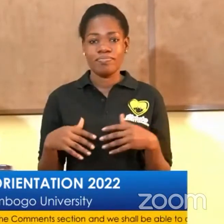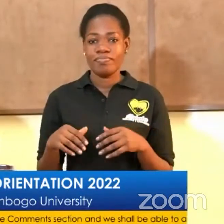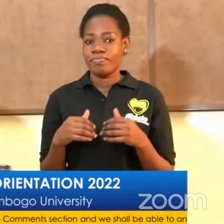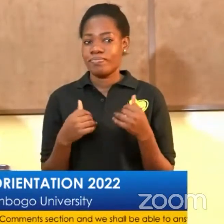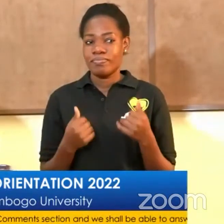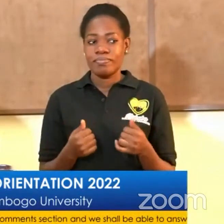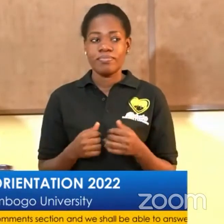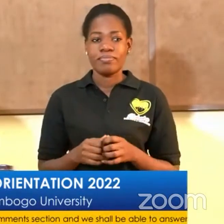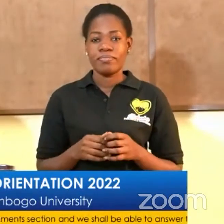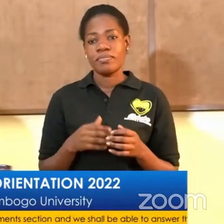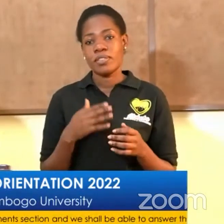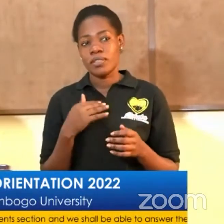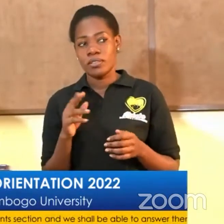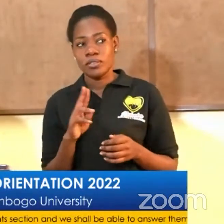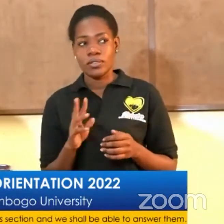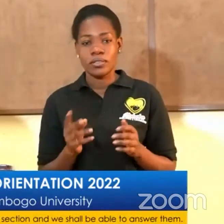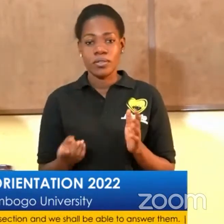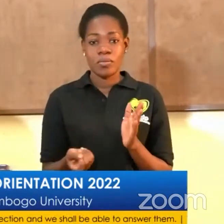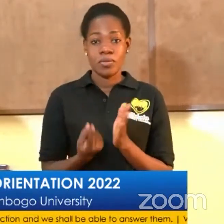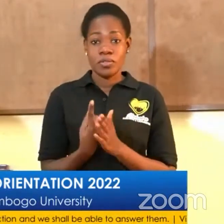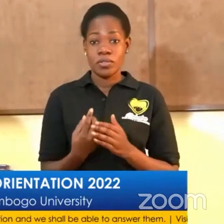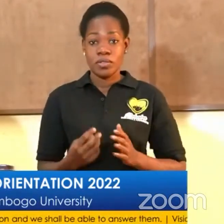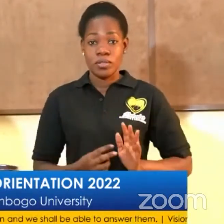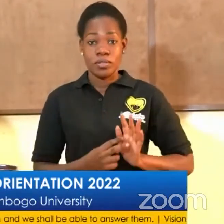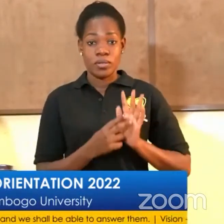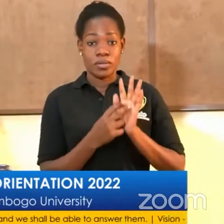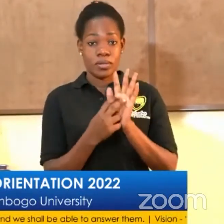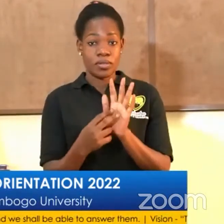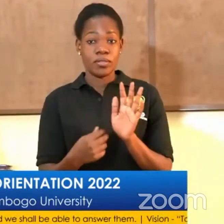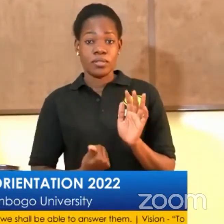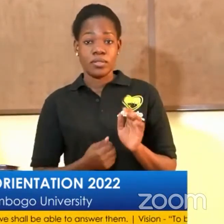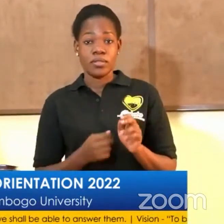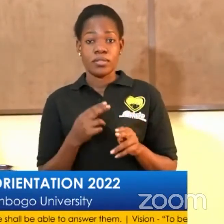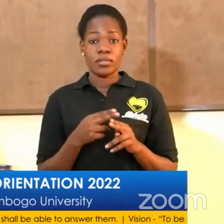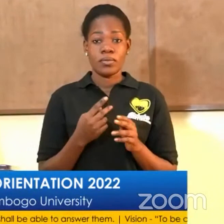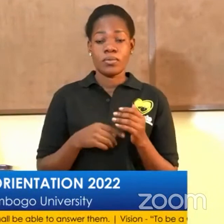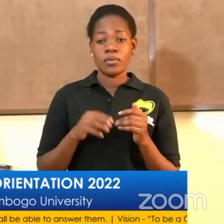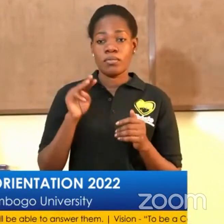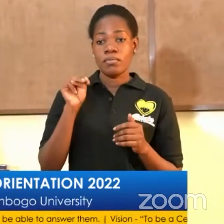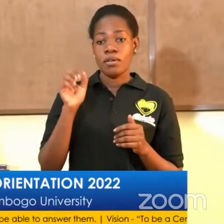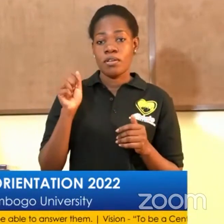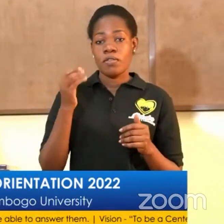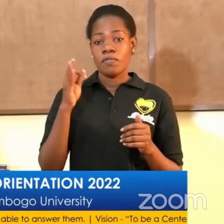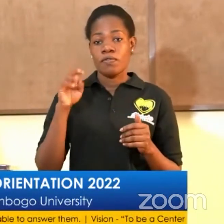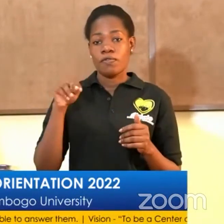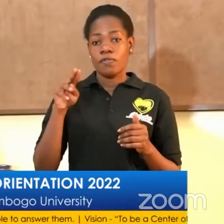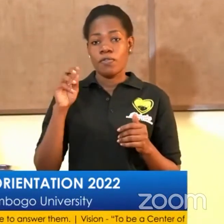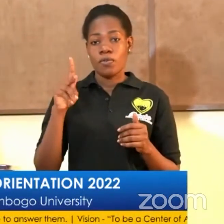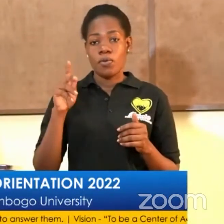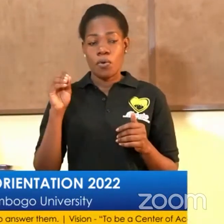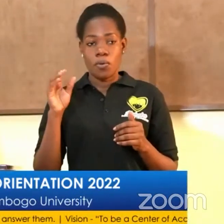take this opportunity to introduce myself once again. I'm Mafuko John Francis,